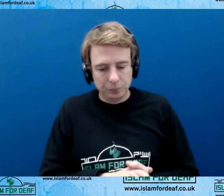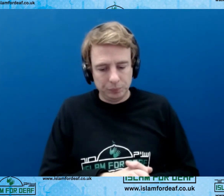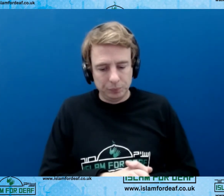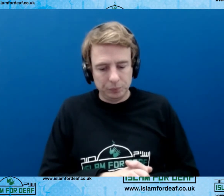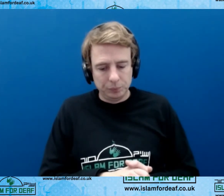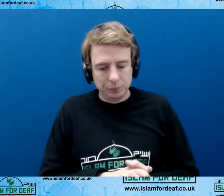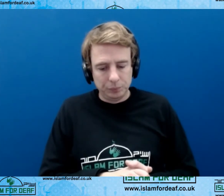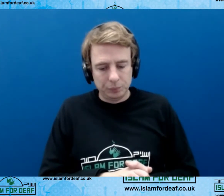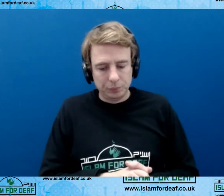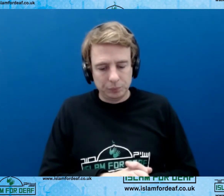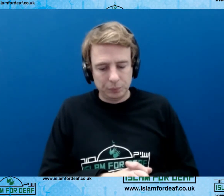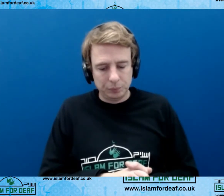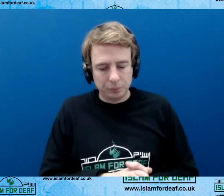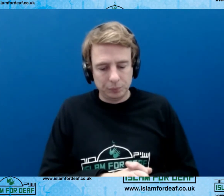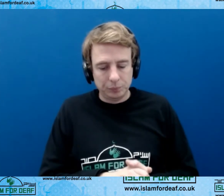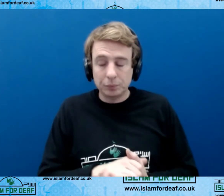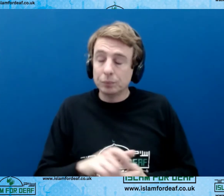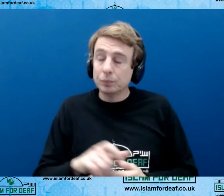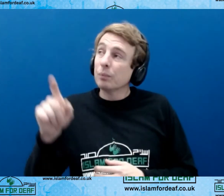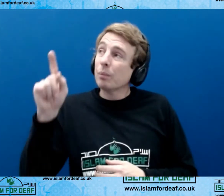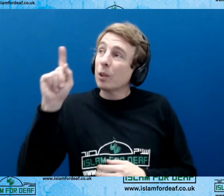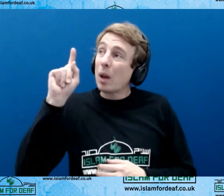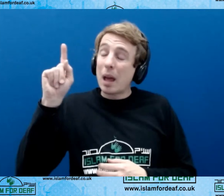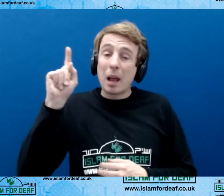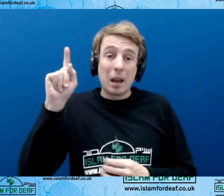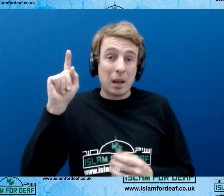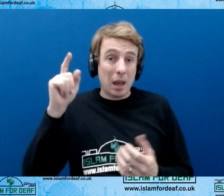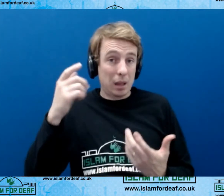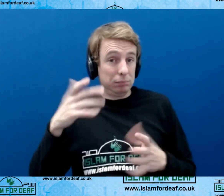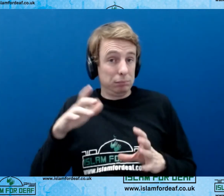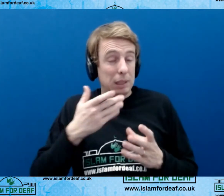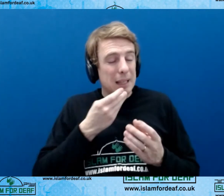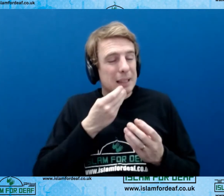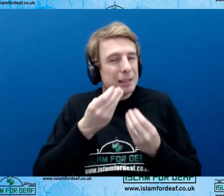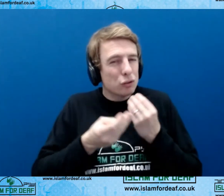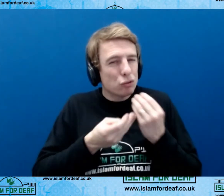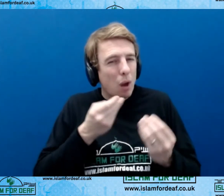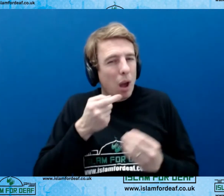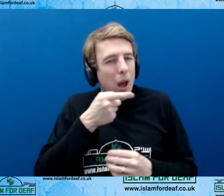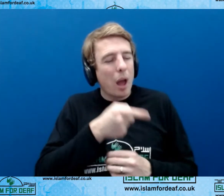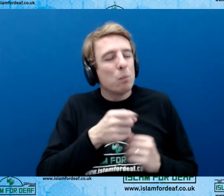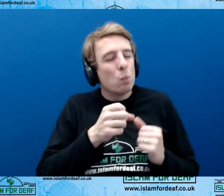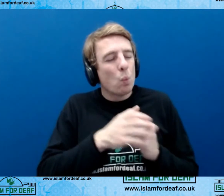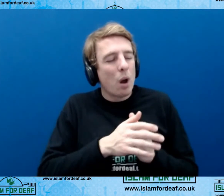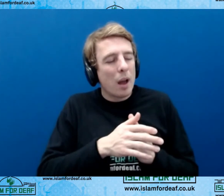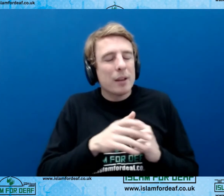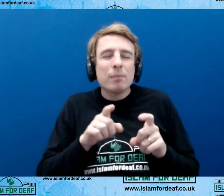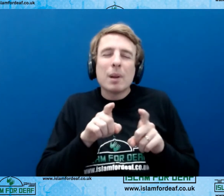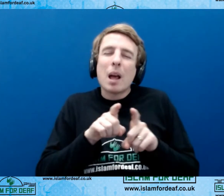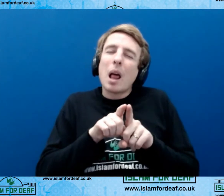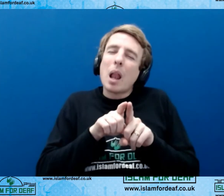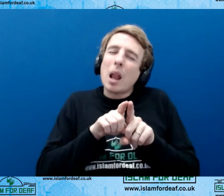And Allah the Most High, he described her as being the carrier of wood, i.e., the